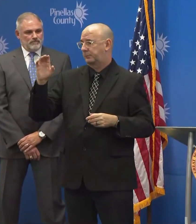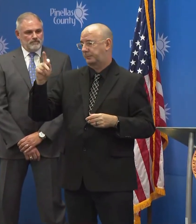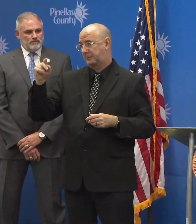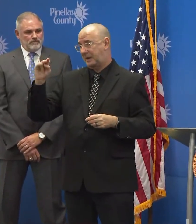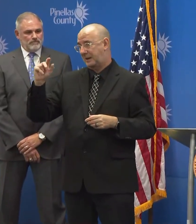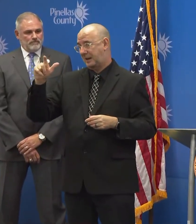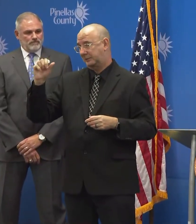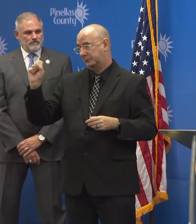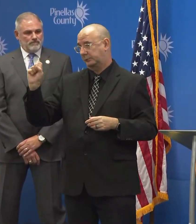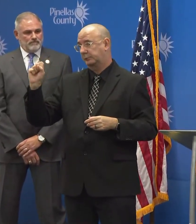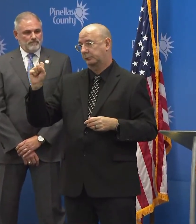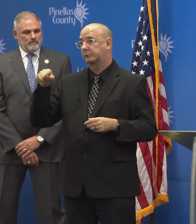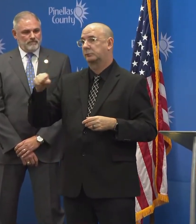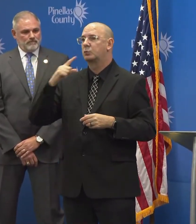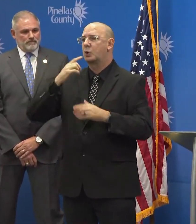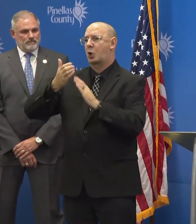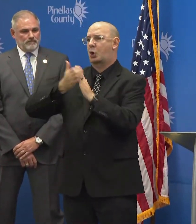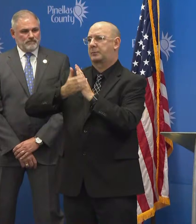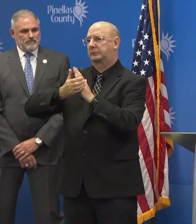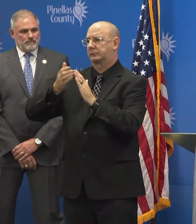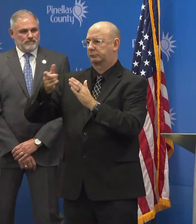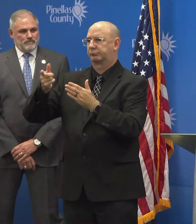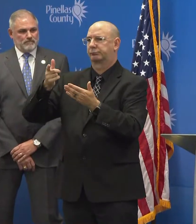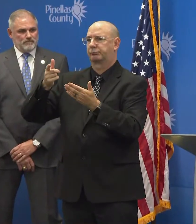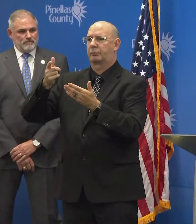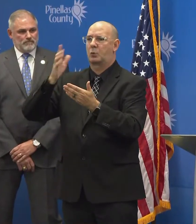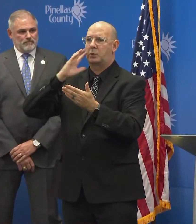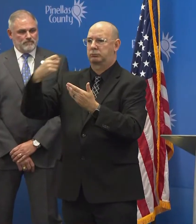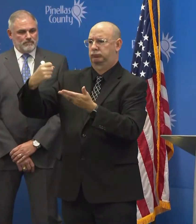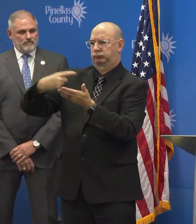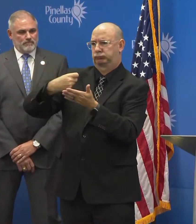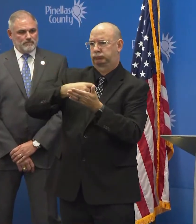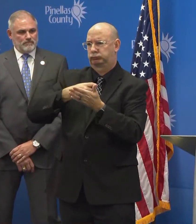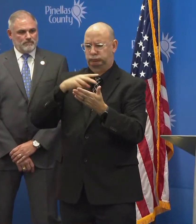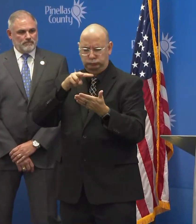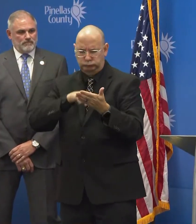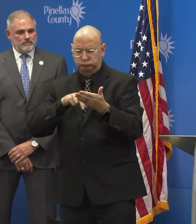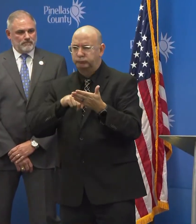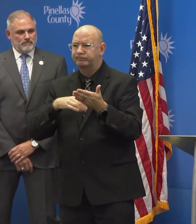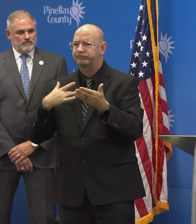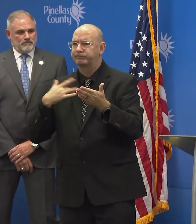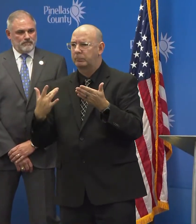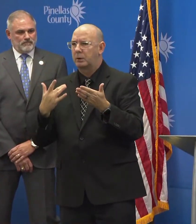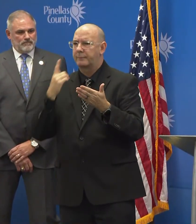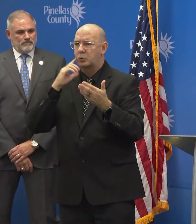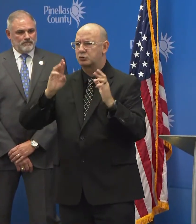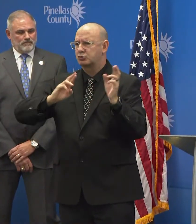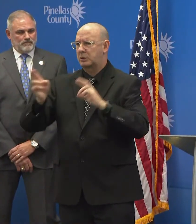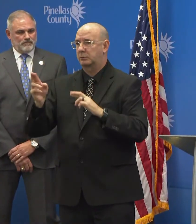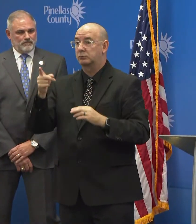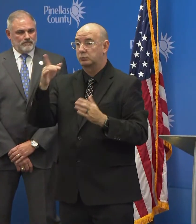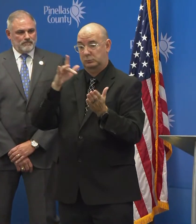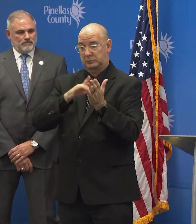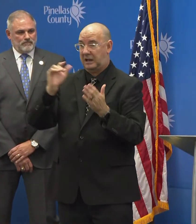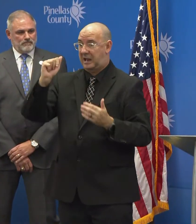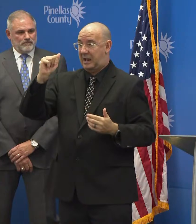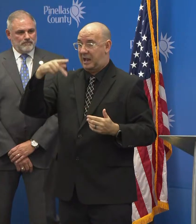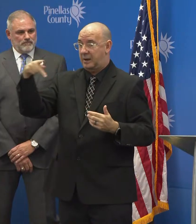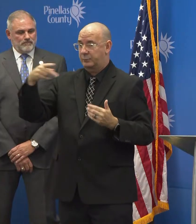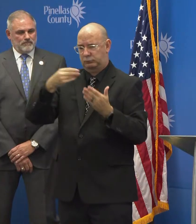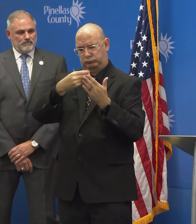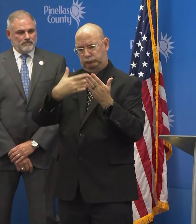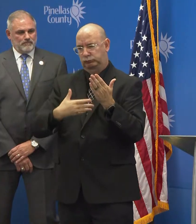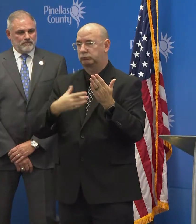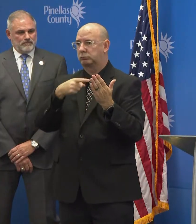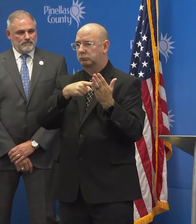have information on how you can prepare your homes and what to do after the storm. Once you've opened that app, it will allow you to cache that information